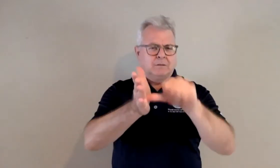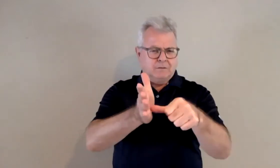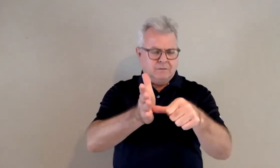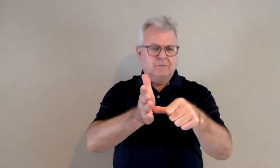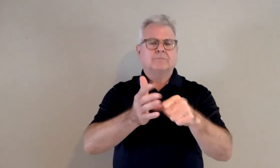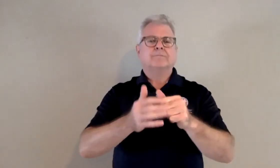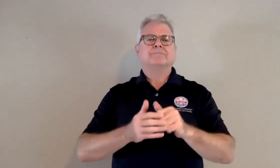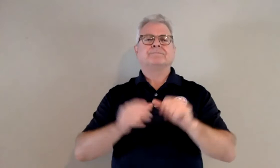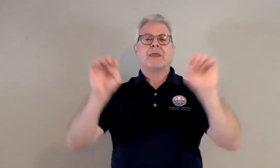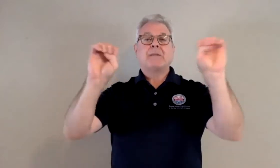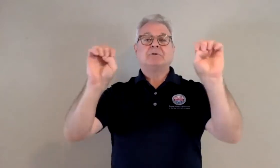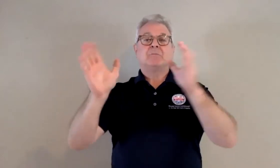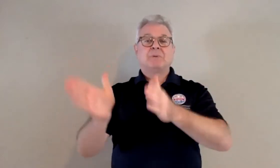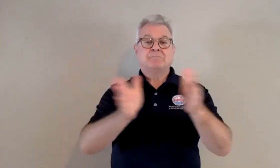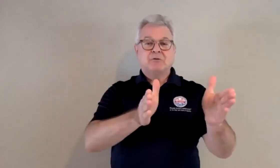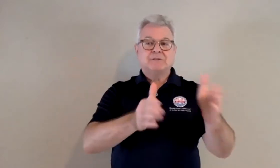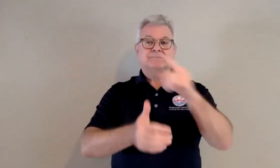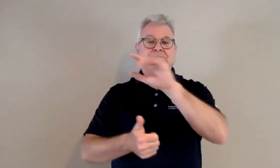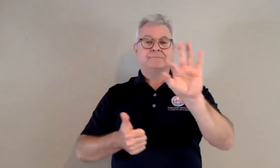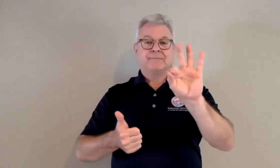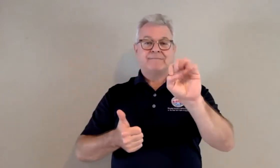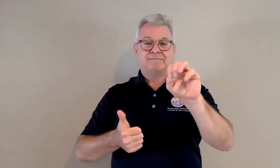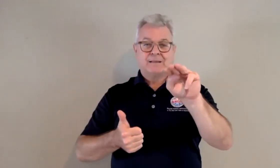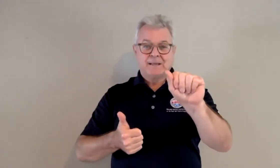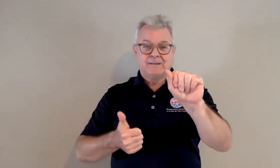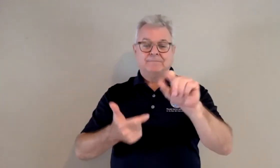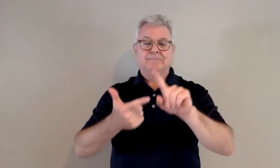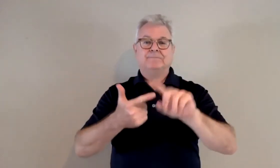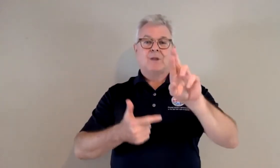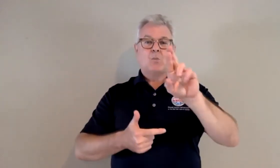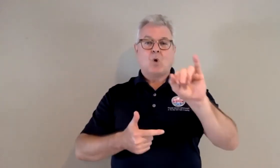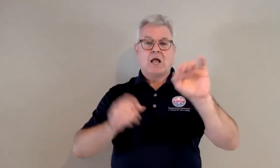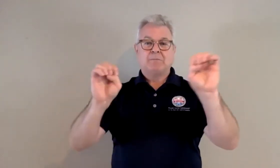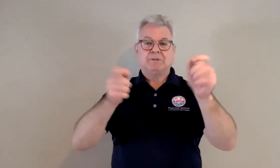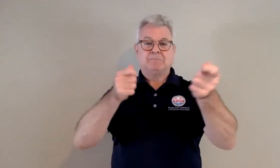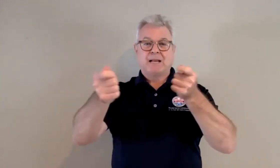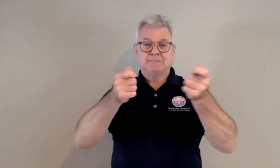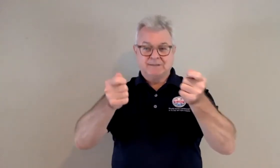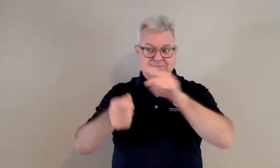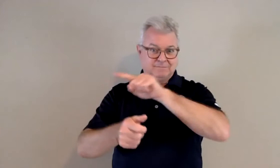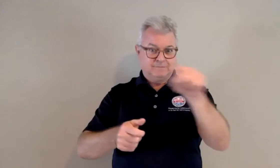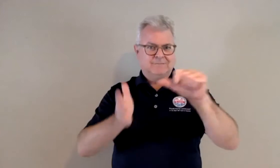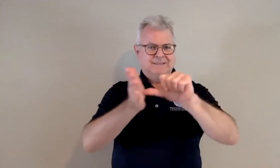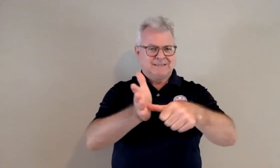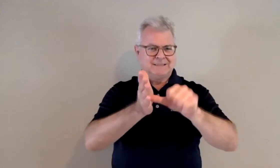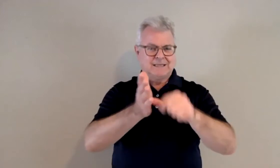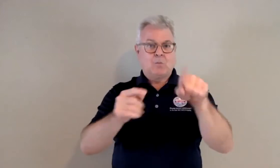kit. I want to emphasize that emergency preparedness, FEMA, Rhode Island Emergency